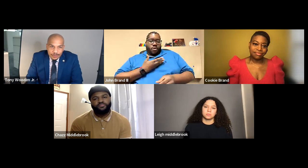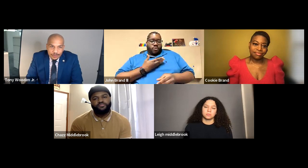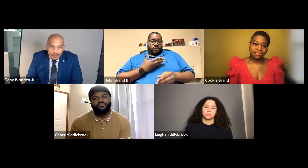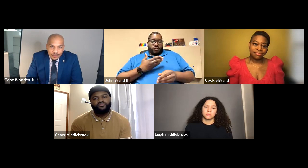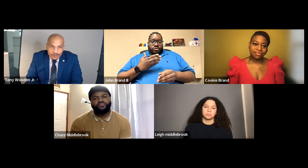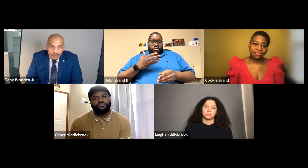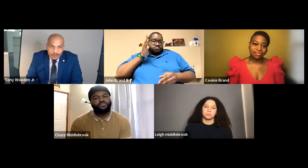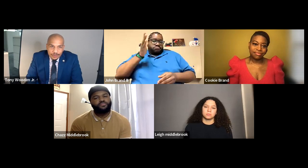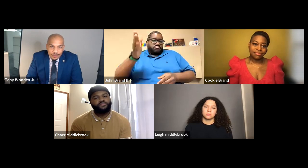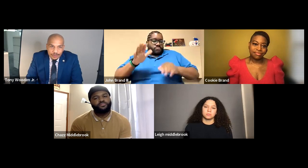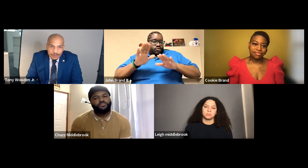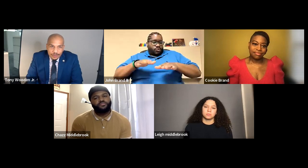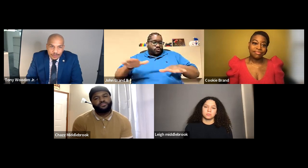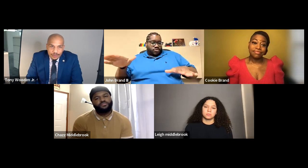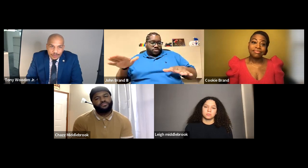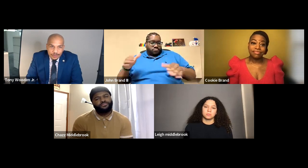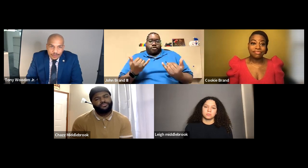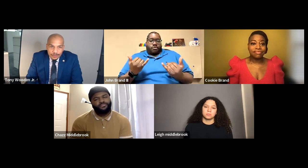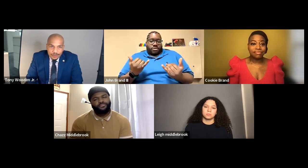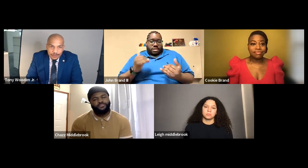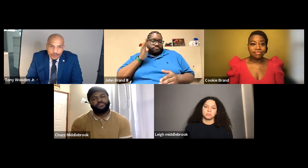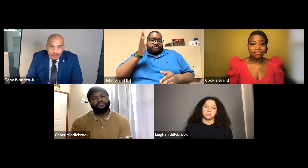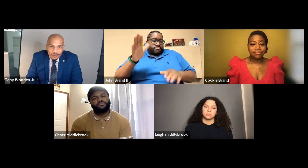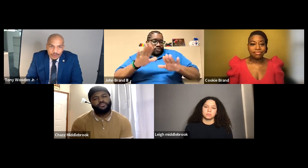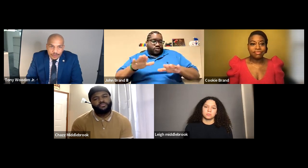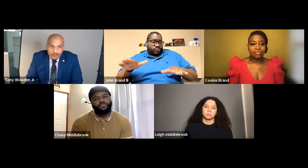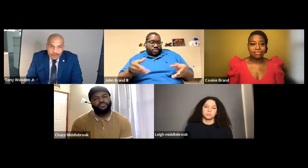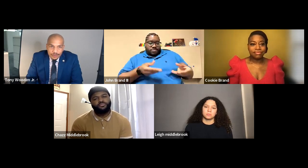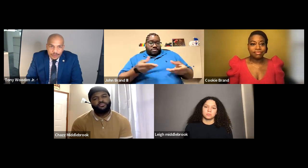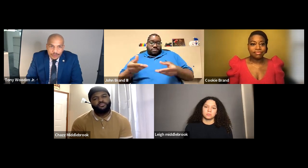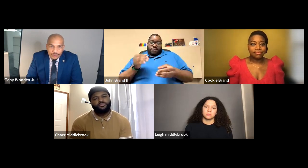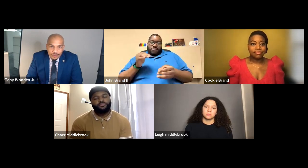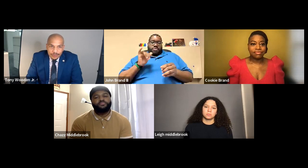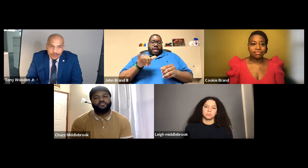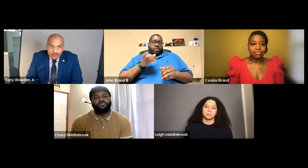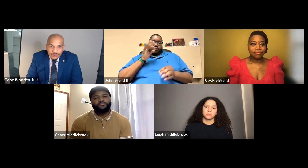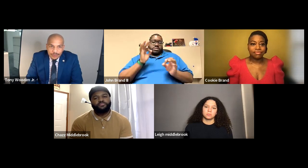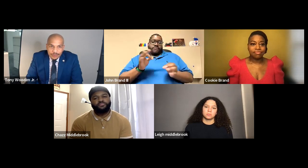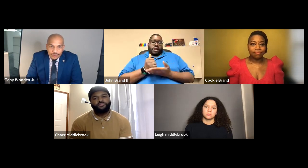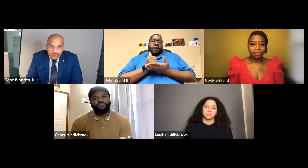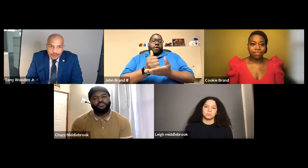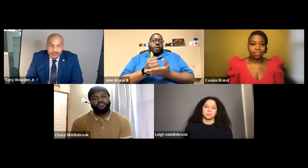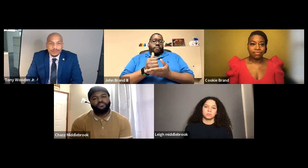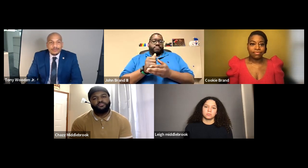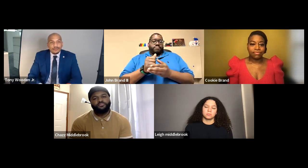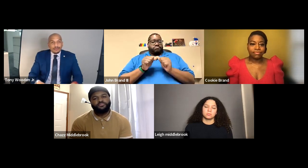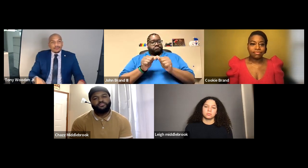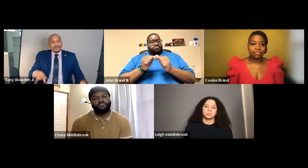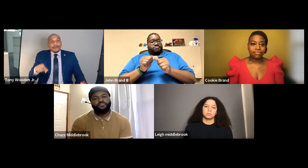That's definitely something that we want to be able to pass down to our posterity in the future, our future generations of